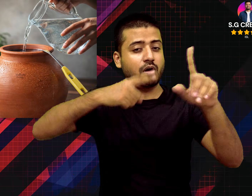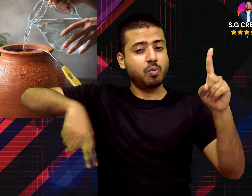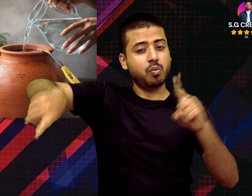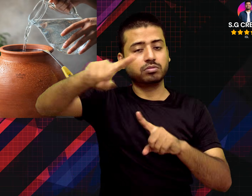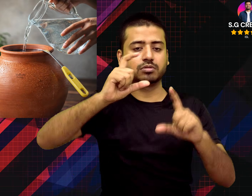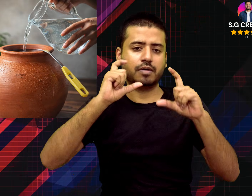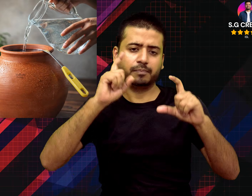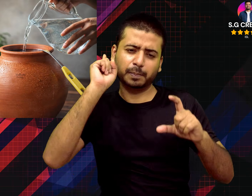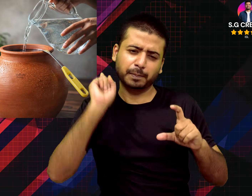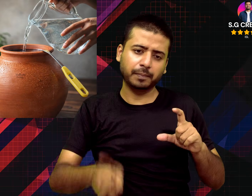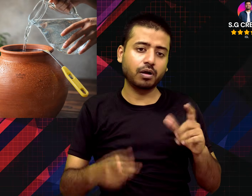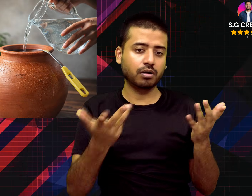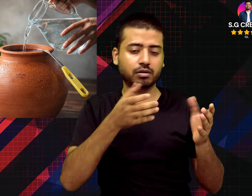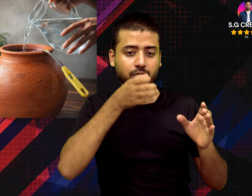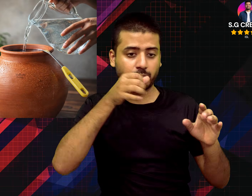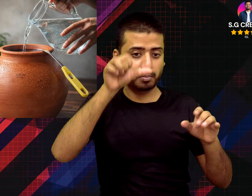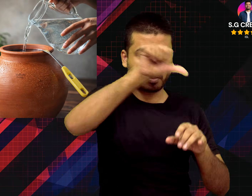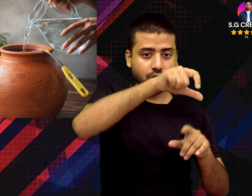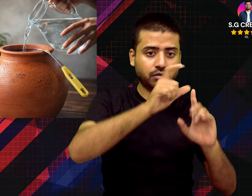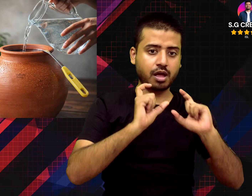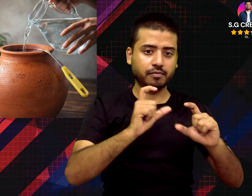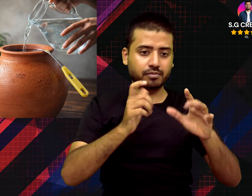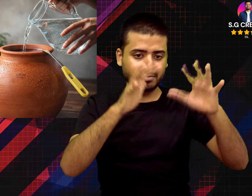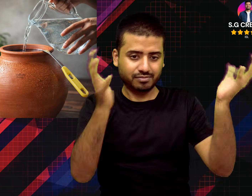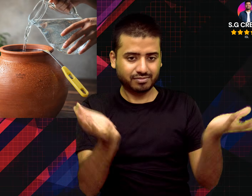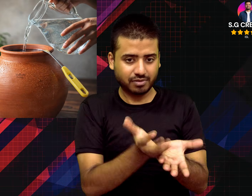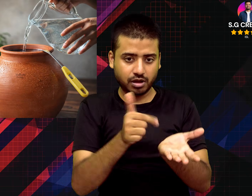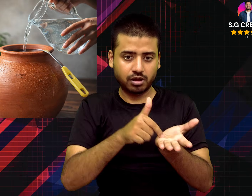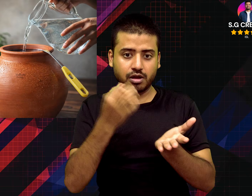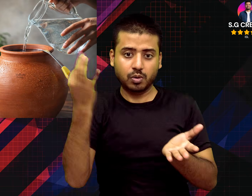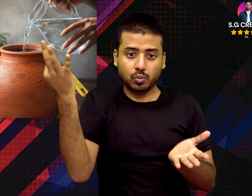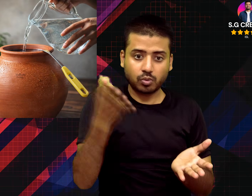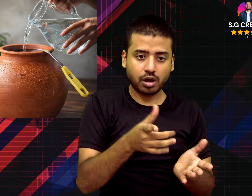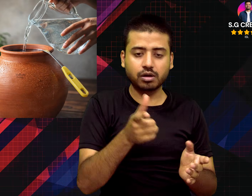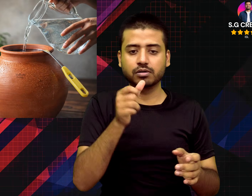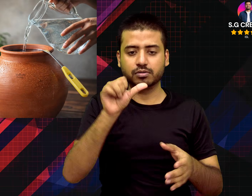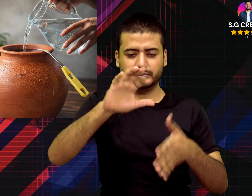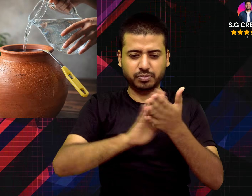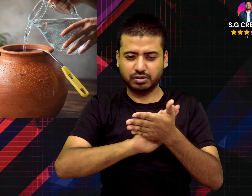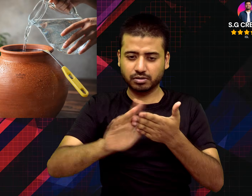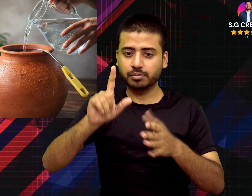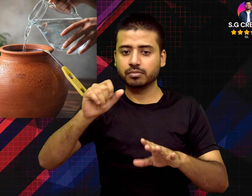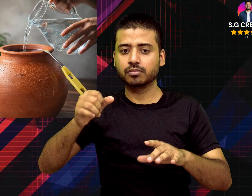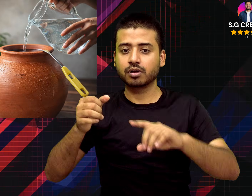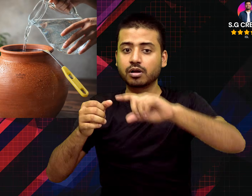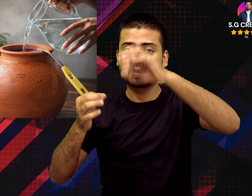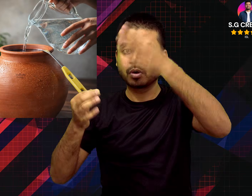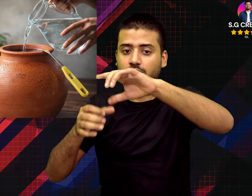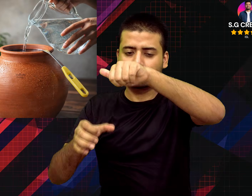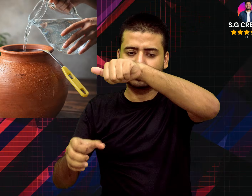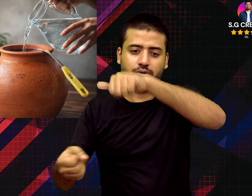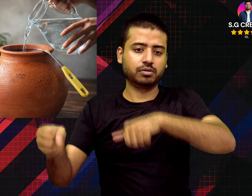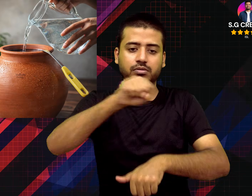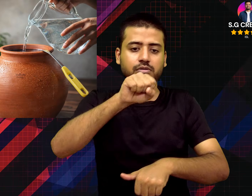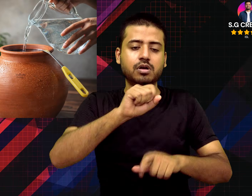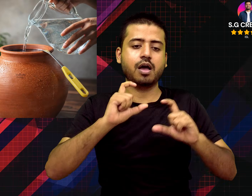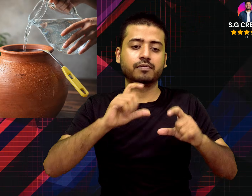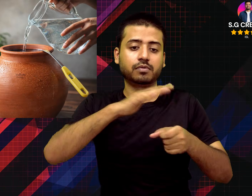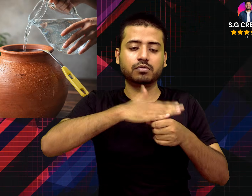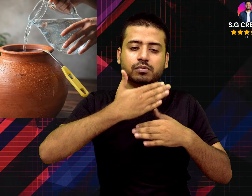eating Indian cuisine may carry microscopic traces of ghee, mustard oil, turmeric, and other fats. When you touch an earthen